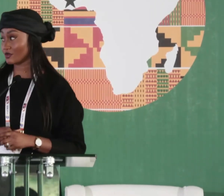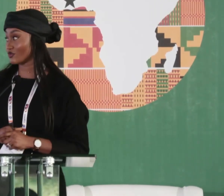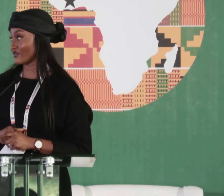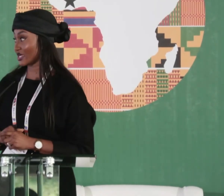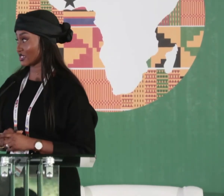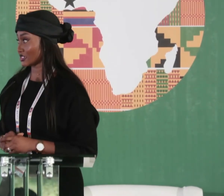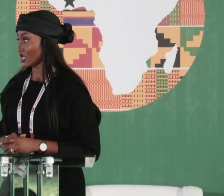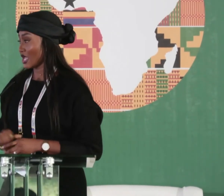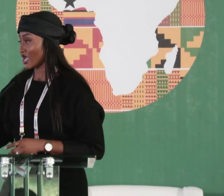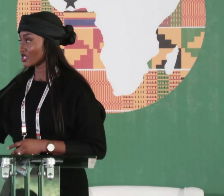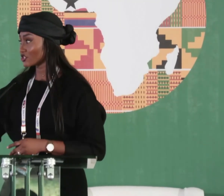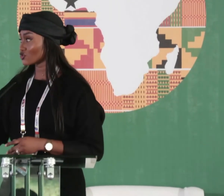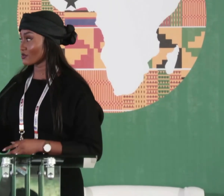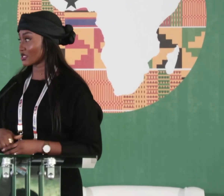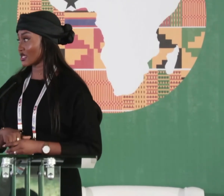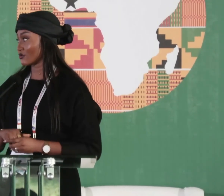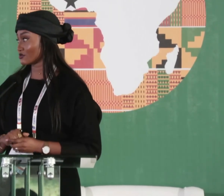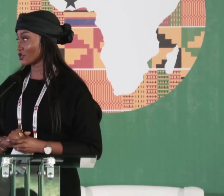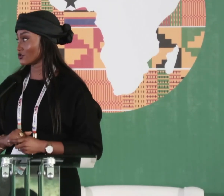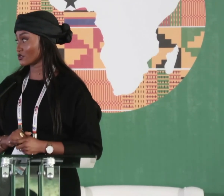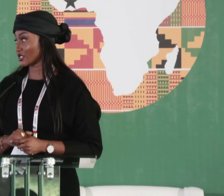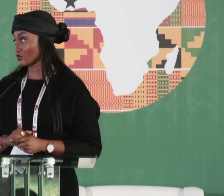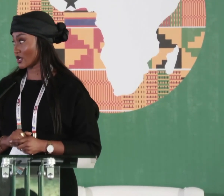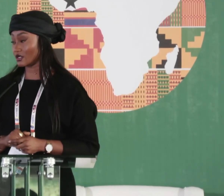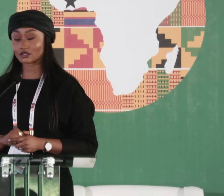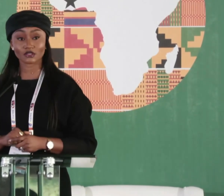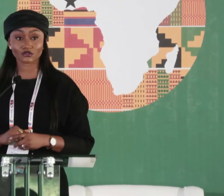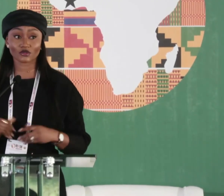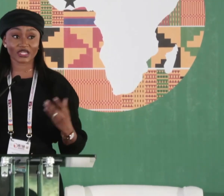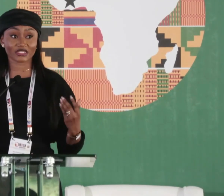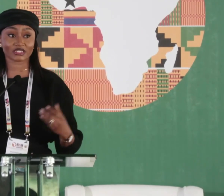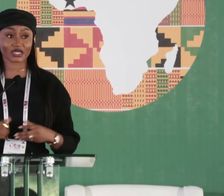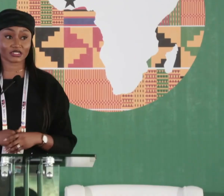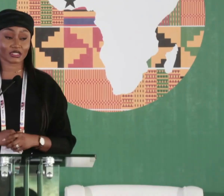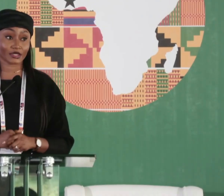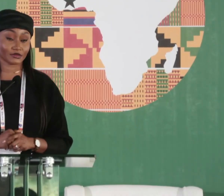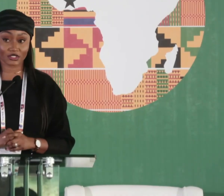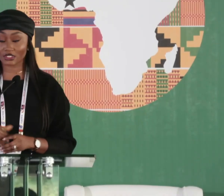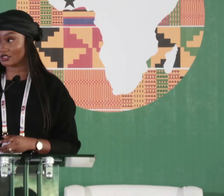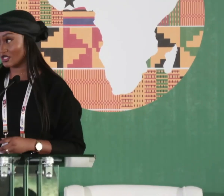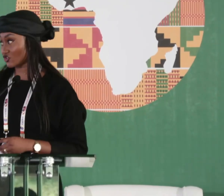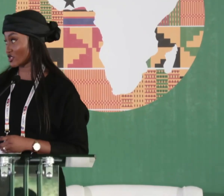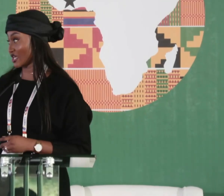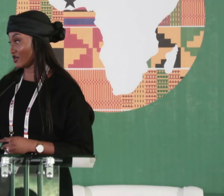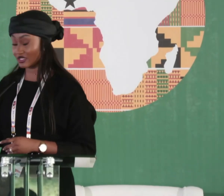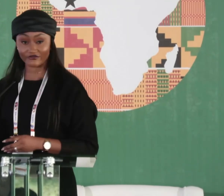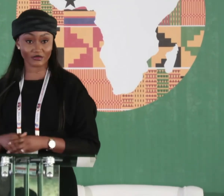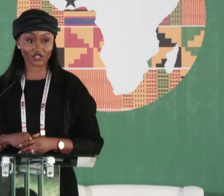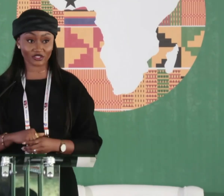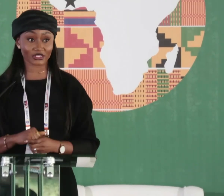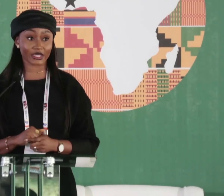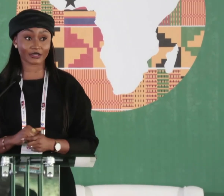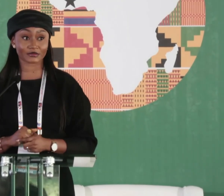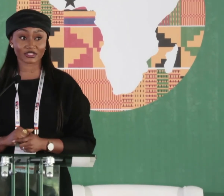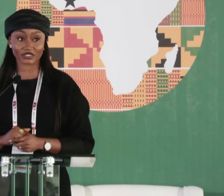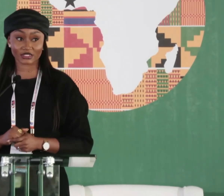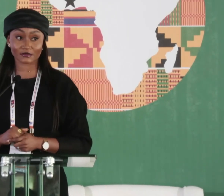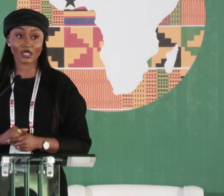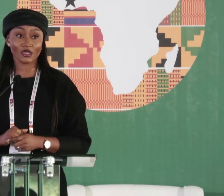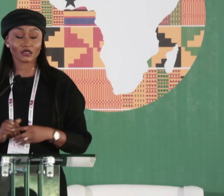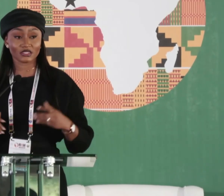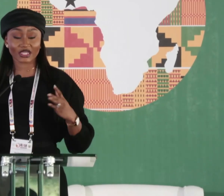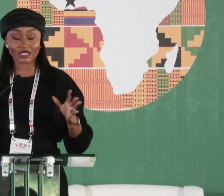being provided, and the instrument that was being used as well to collate data, the District Health Information